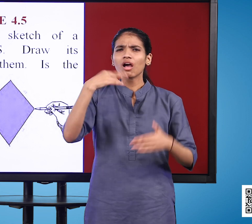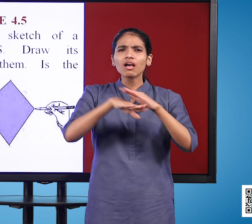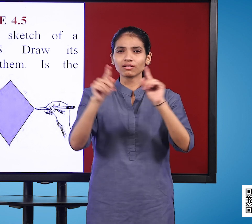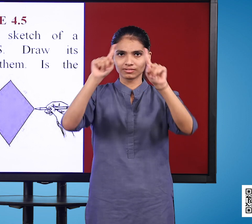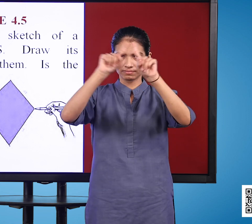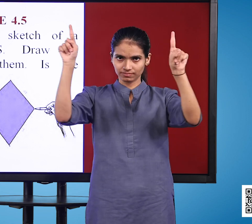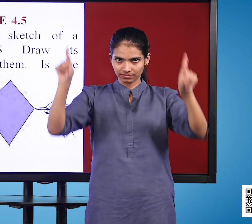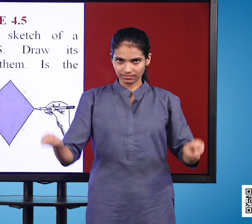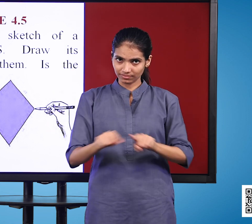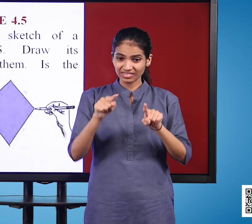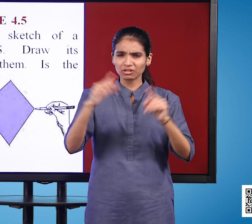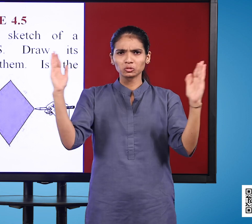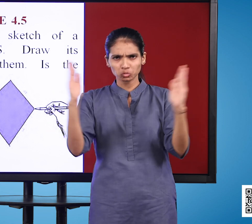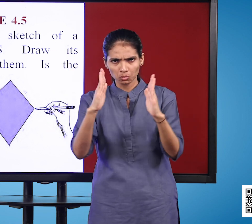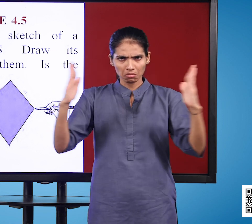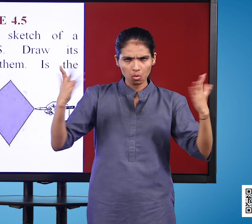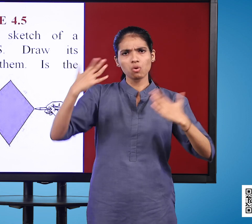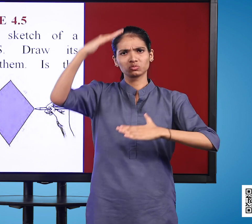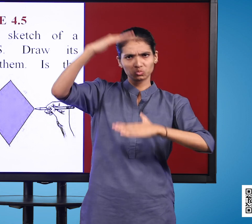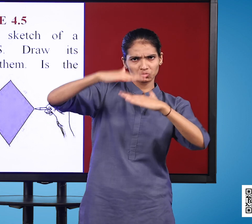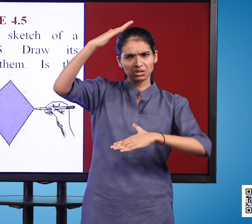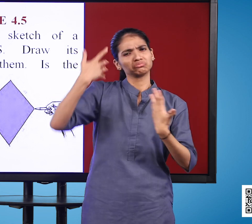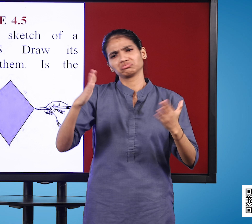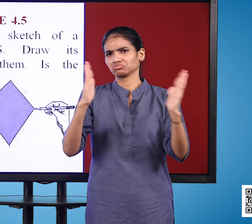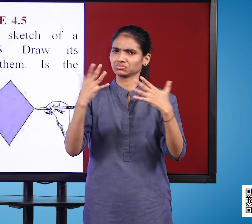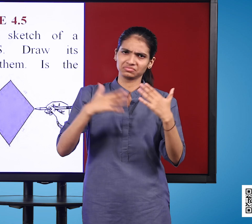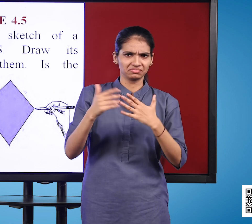Draw a rough sketch of a quadrilateral PQRS.